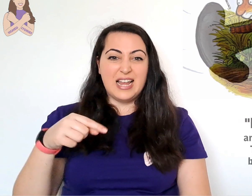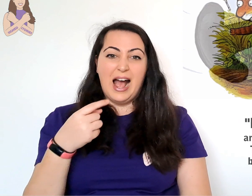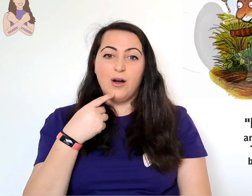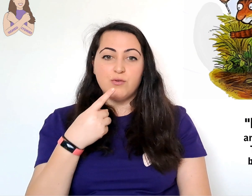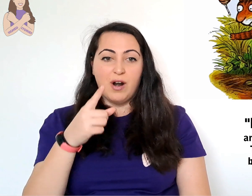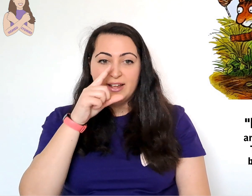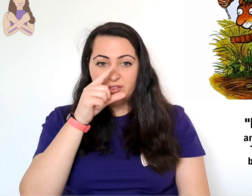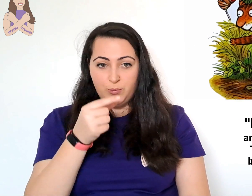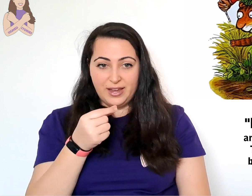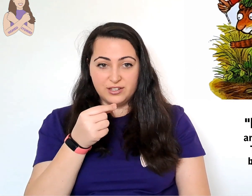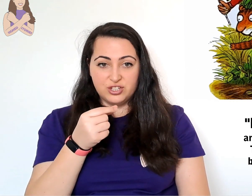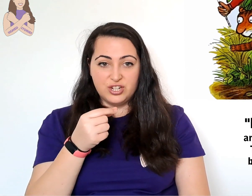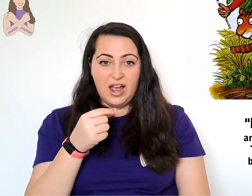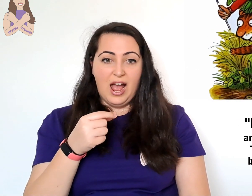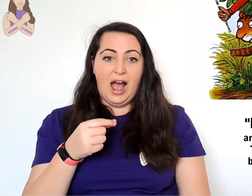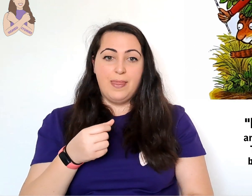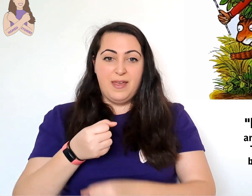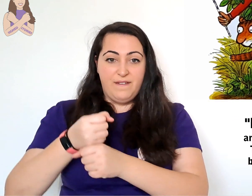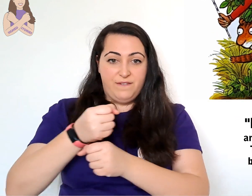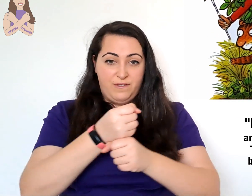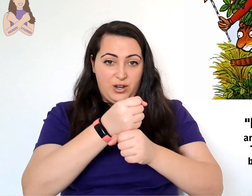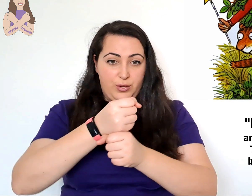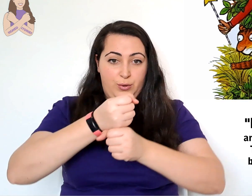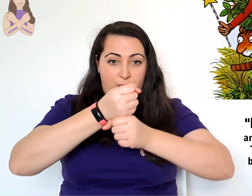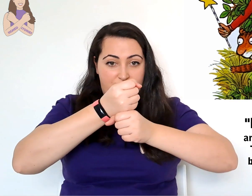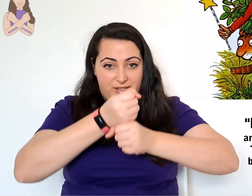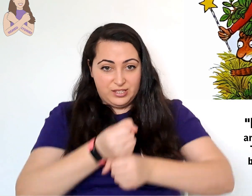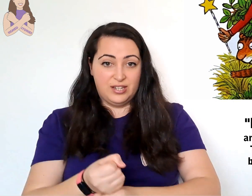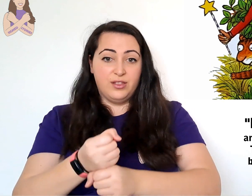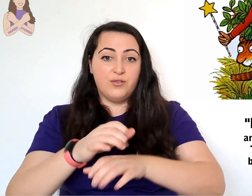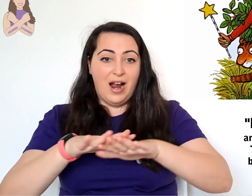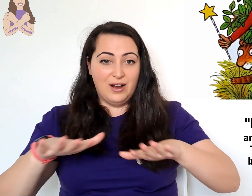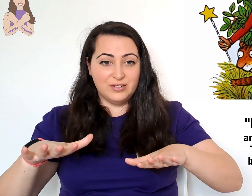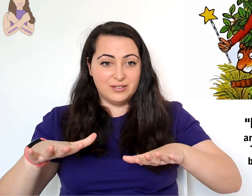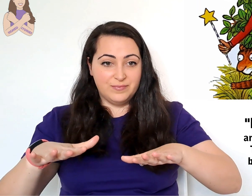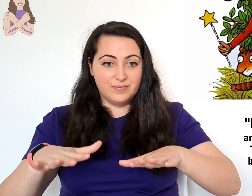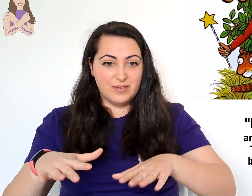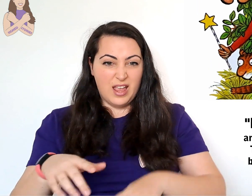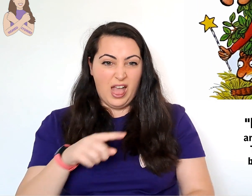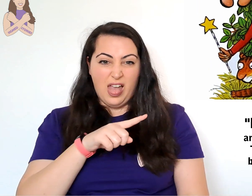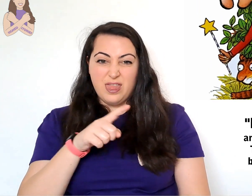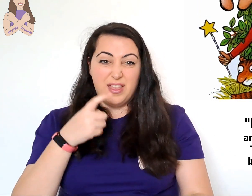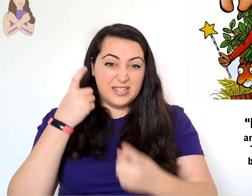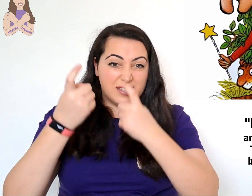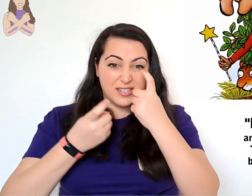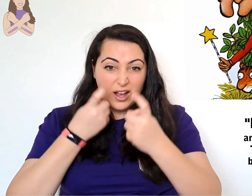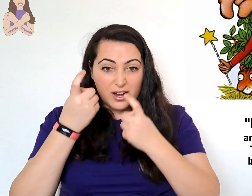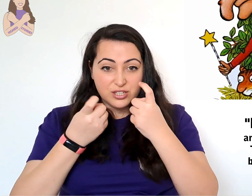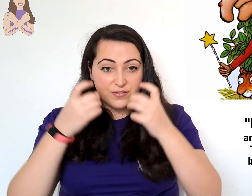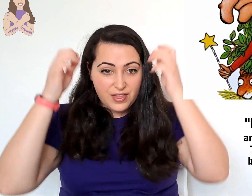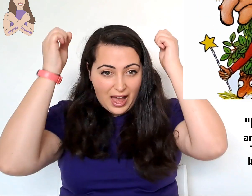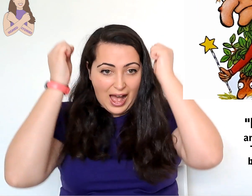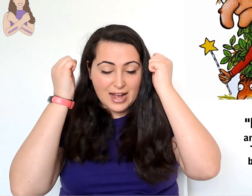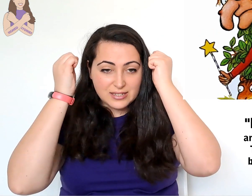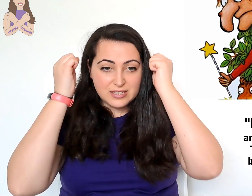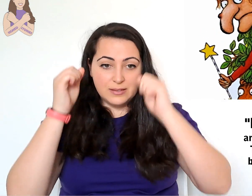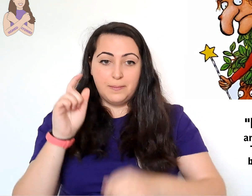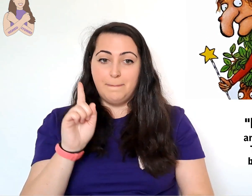Down, cried the witch, and they flew to the ground. They searched for the hat,